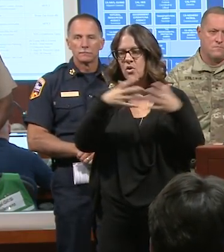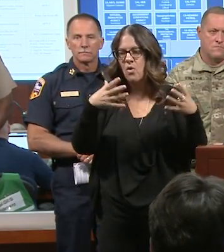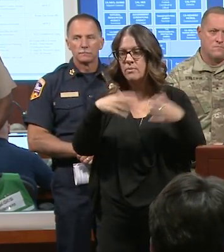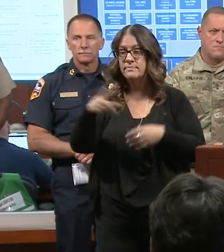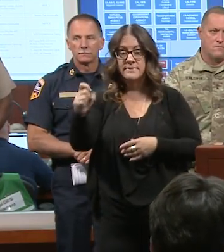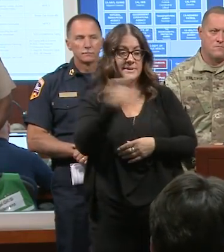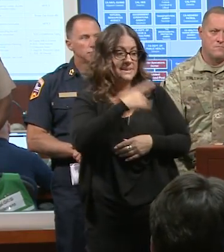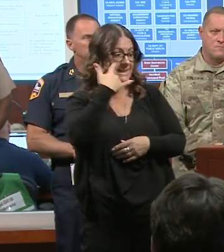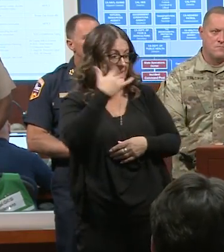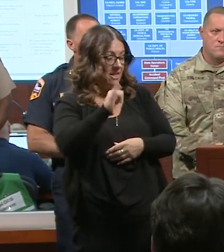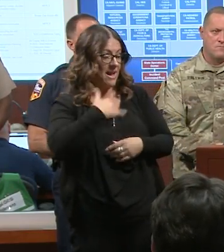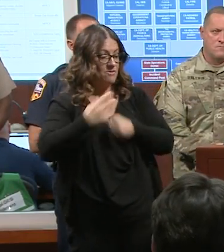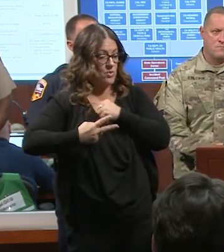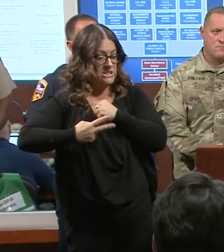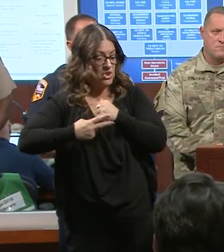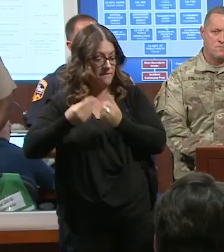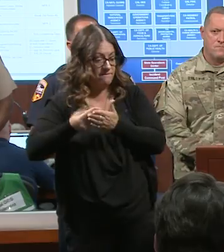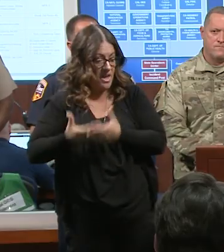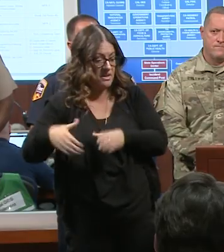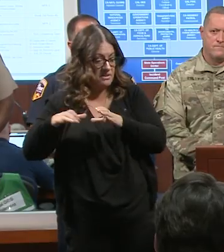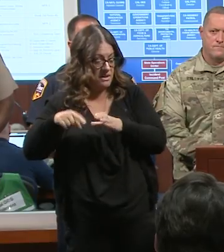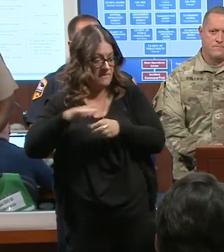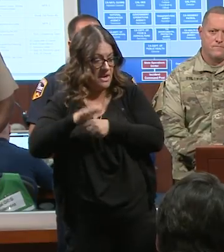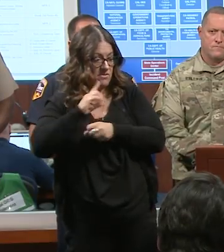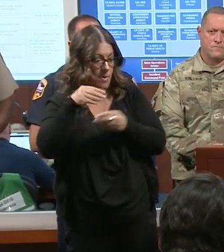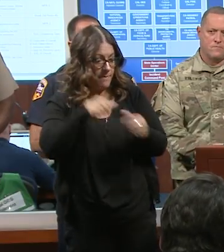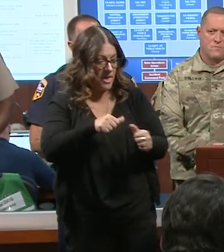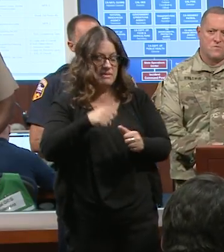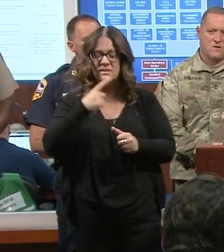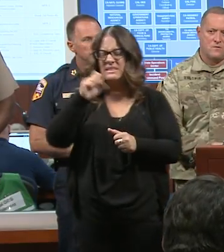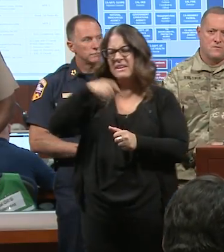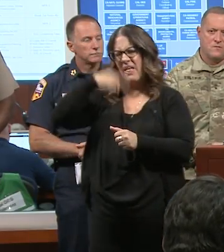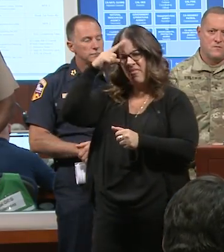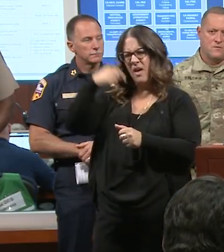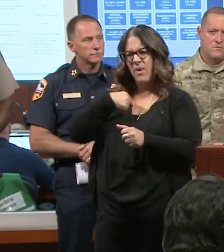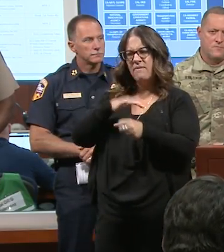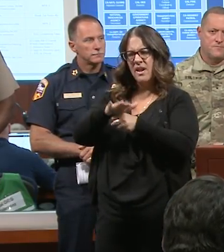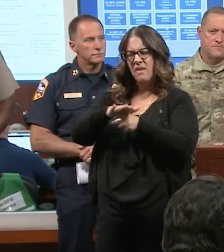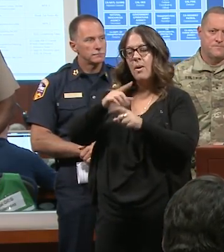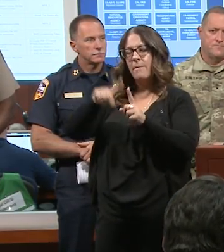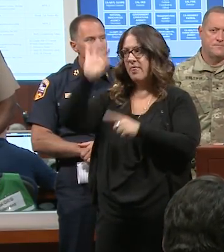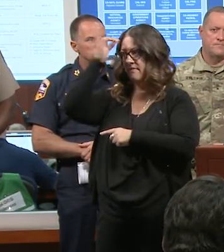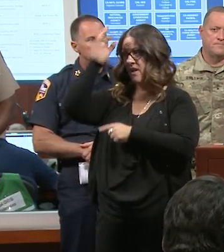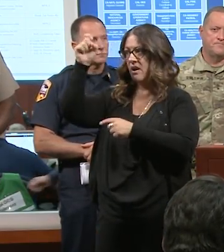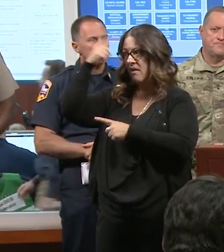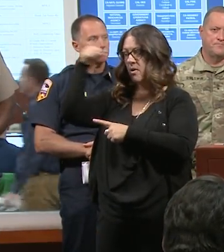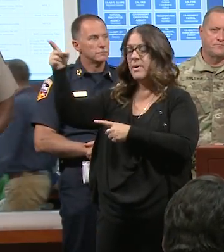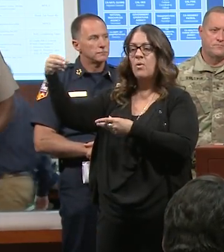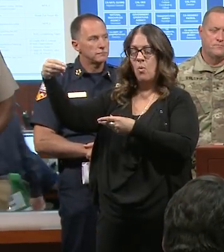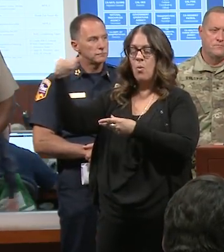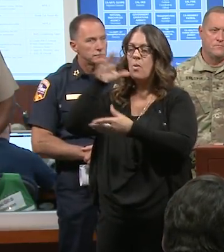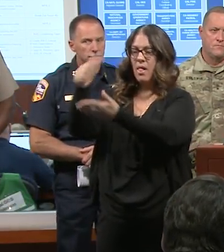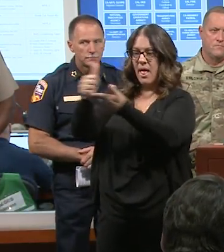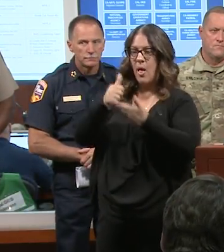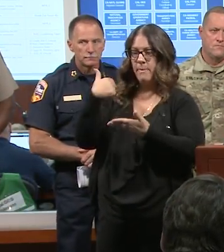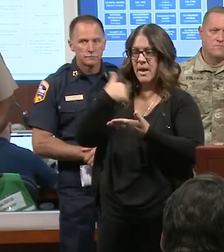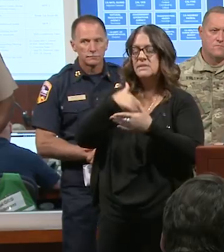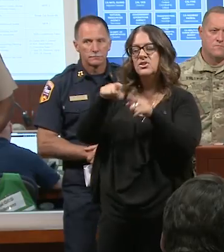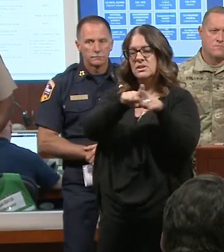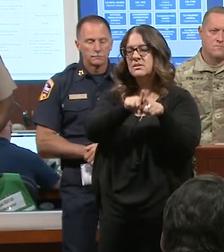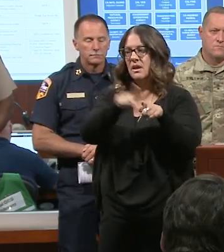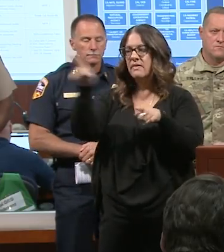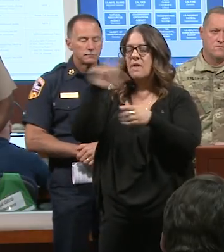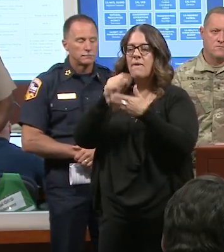for this? Well, I think we have enough, but the federal government's going to help us as they're helping the other states. It's just